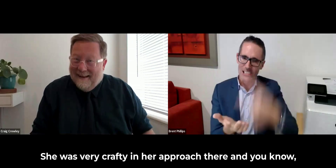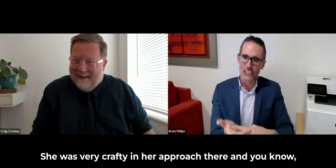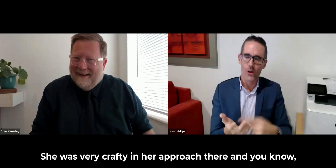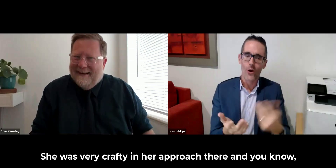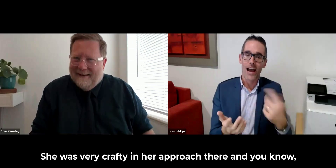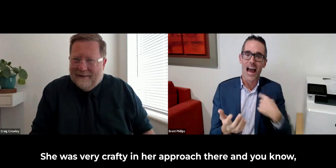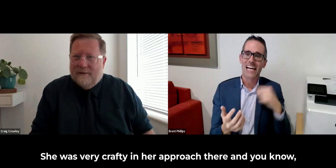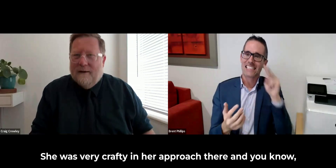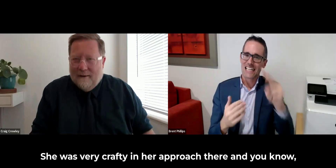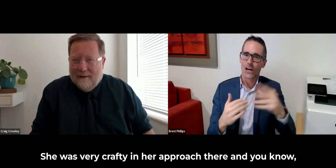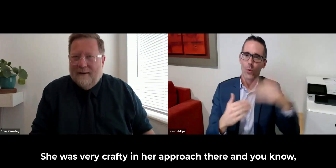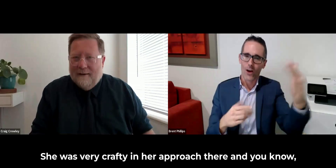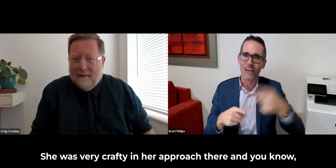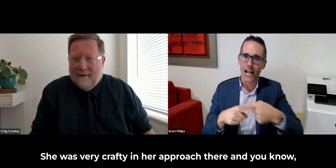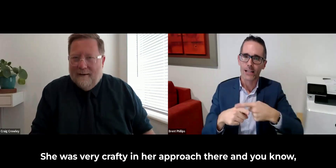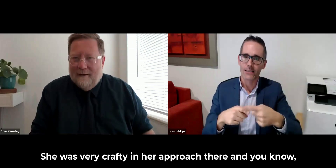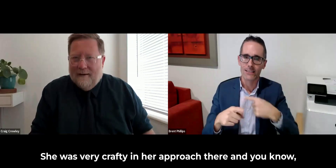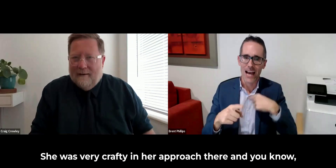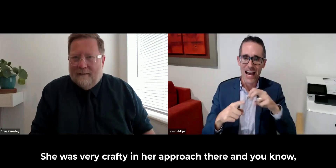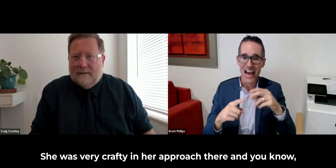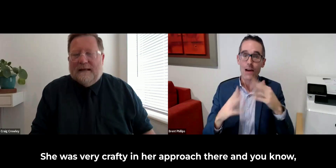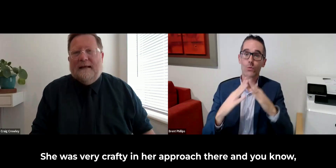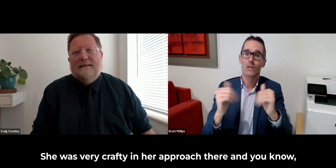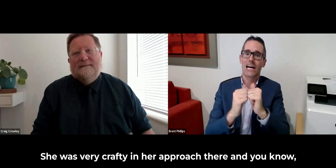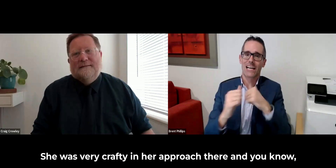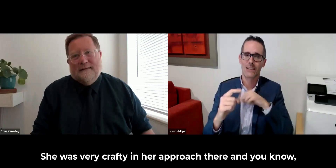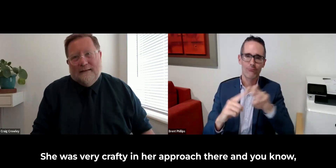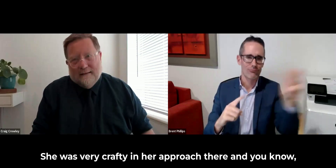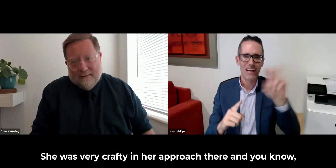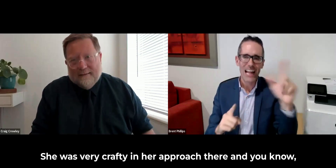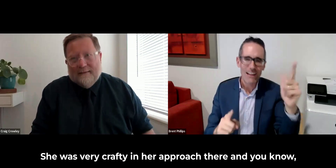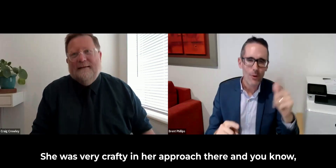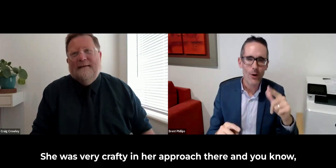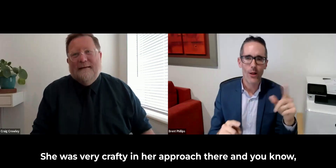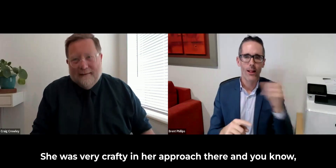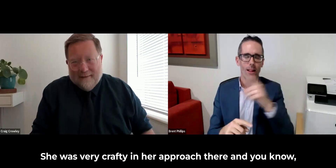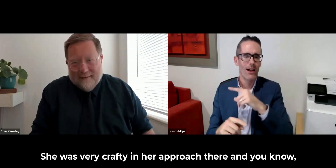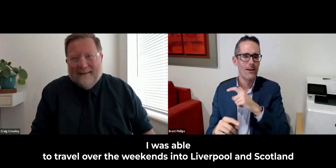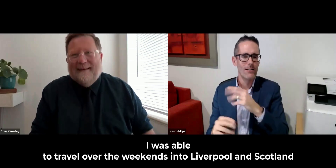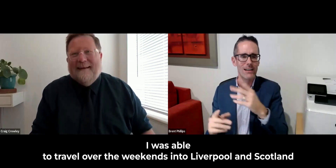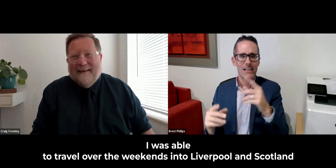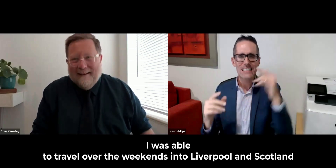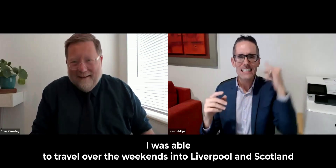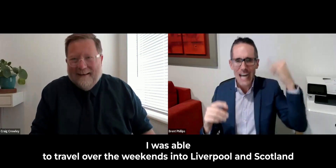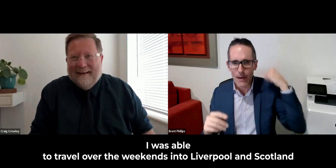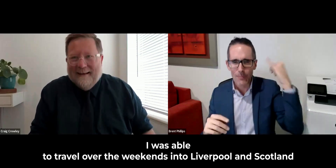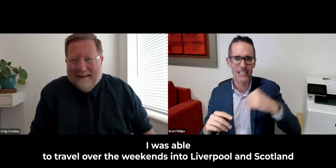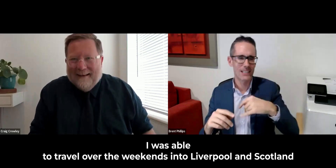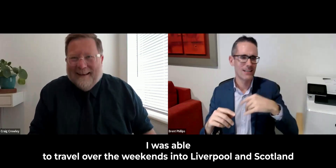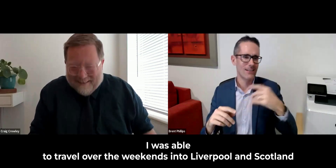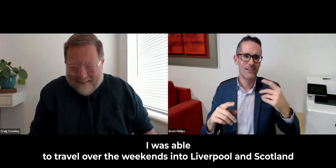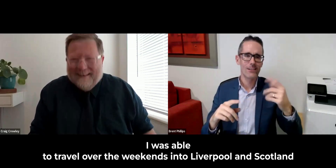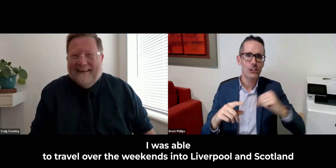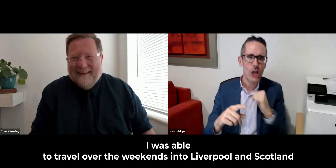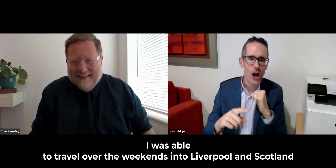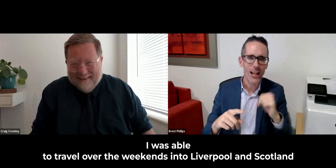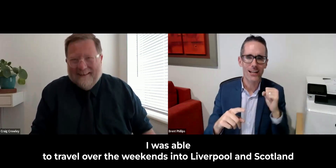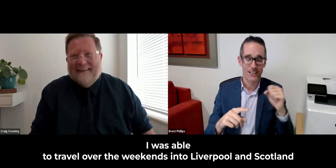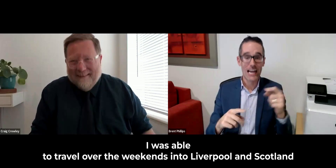very crafty in her approach there. And, you know, I was able to travel over the weekends into Liverpool